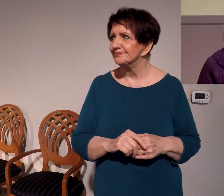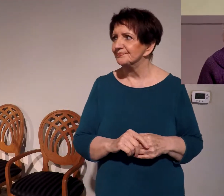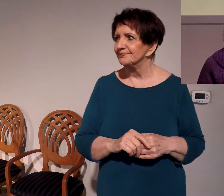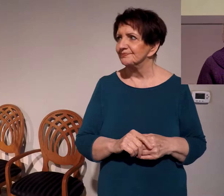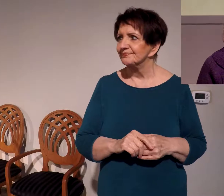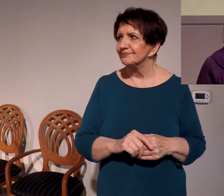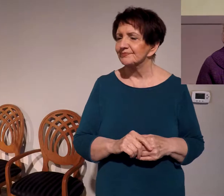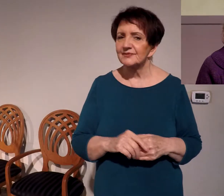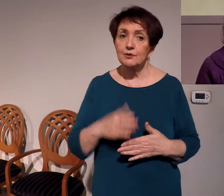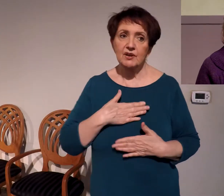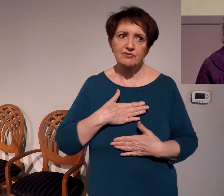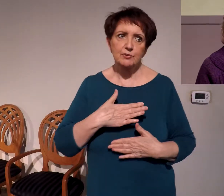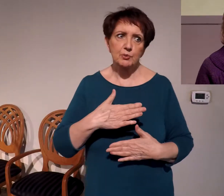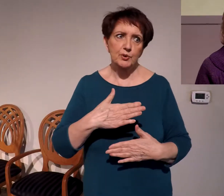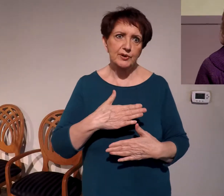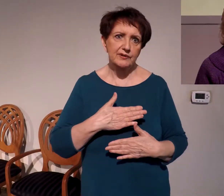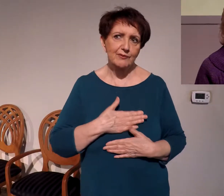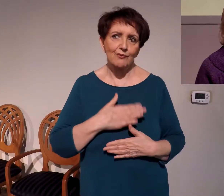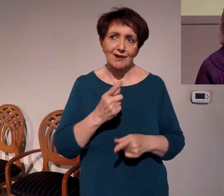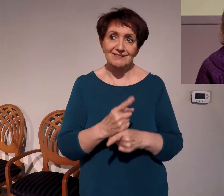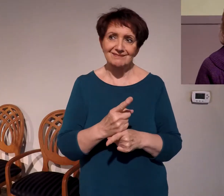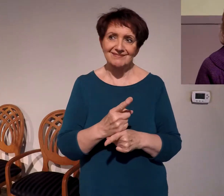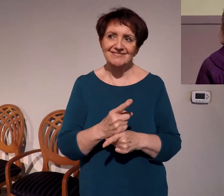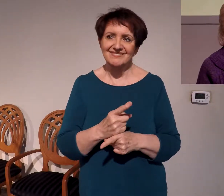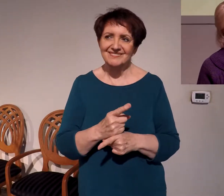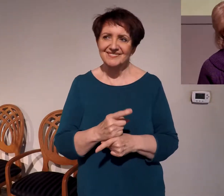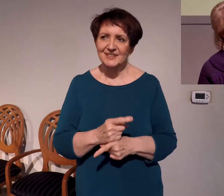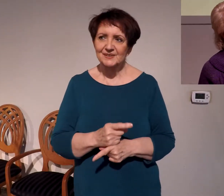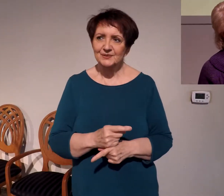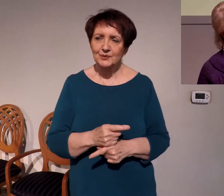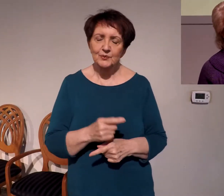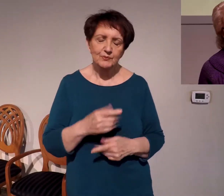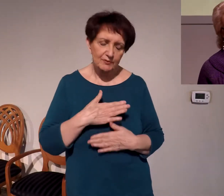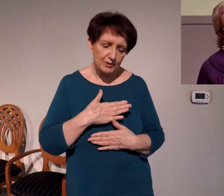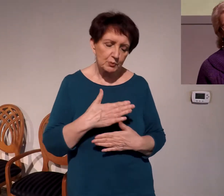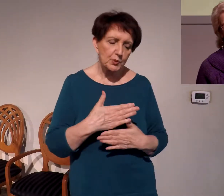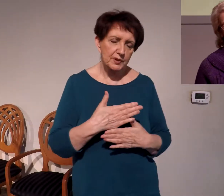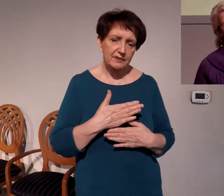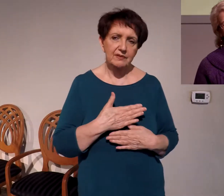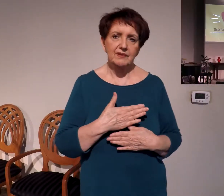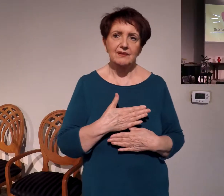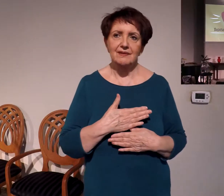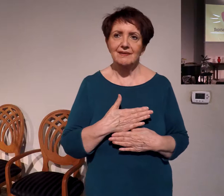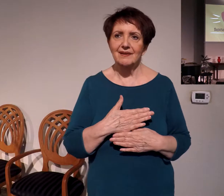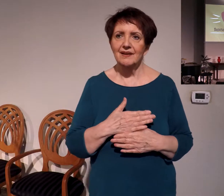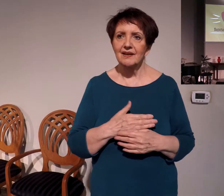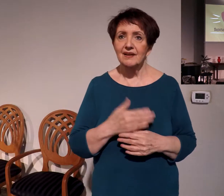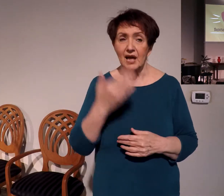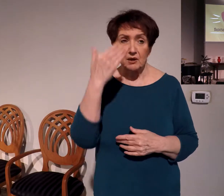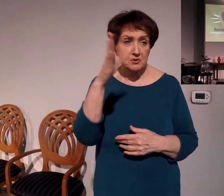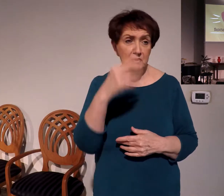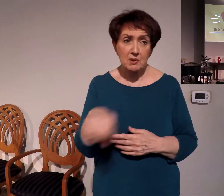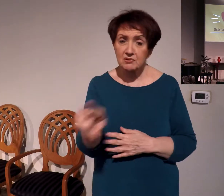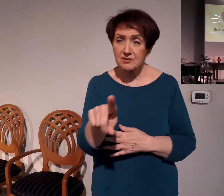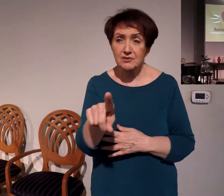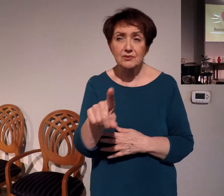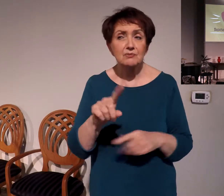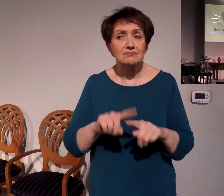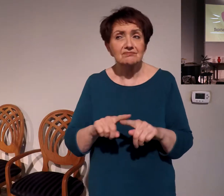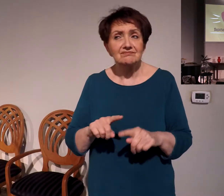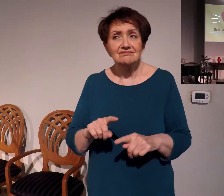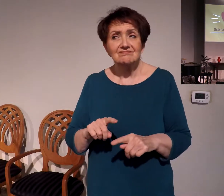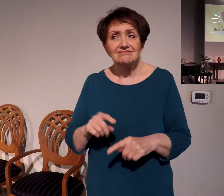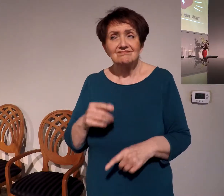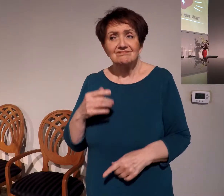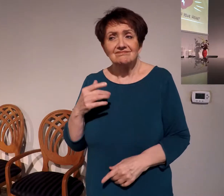And then we have to breathe, don't we? Then we have to breathe. I don't know about you, sometimes it feels as though